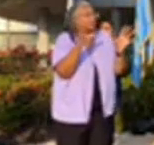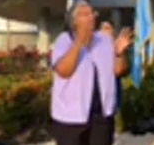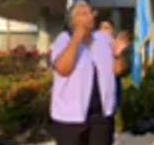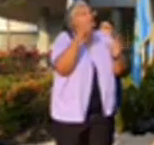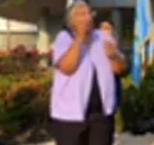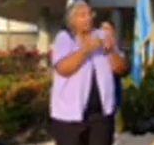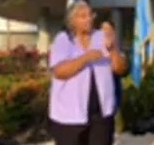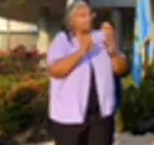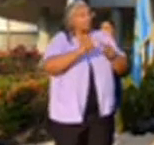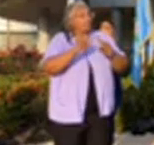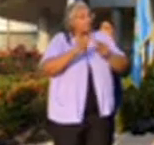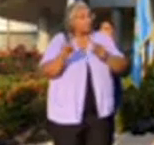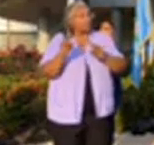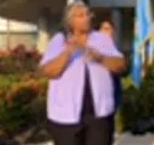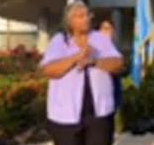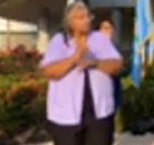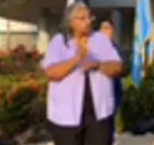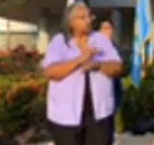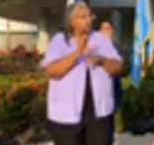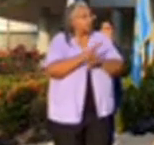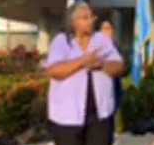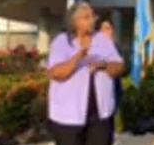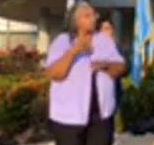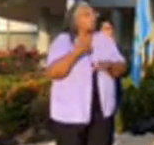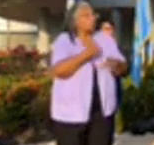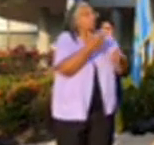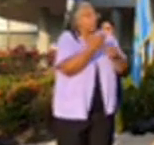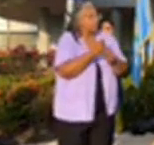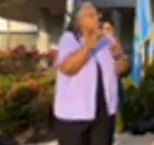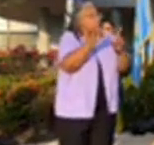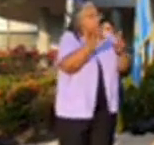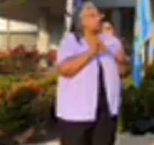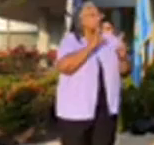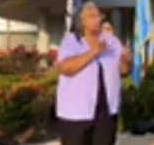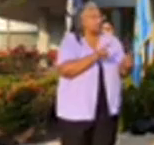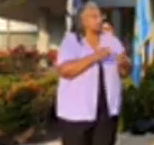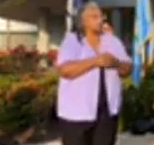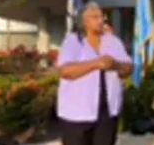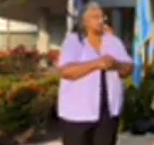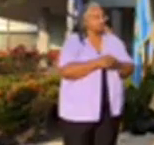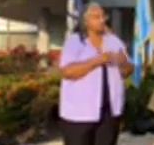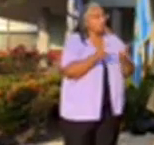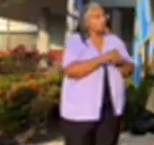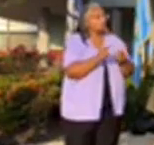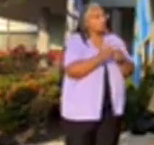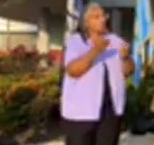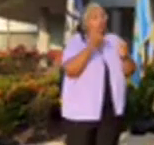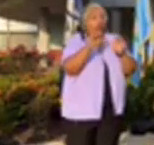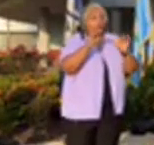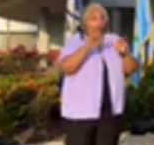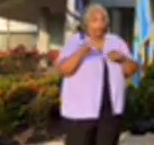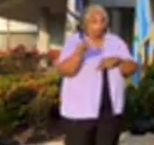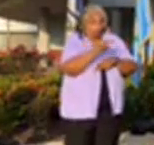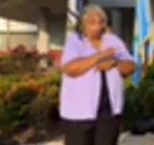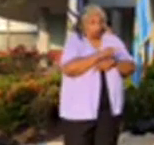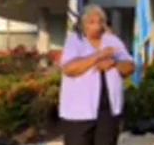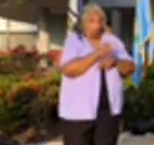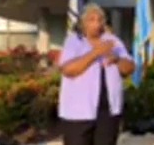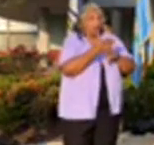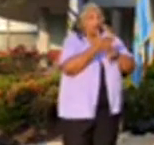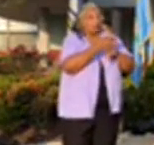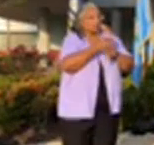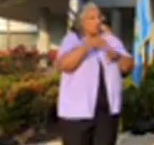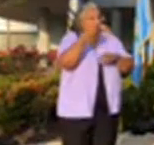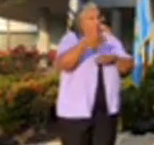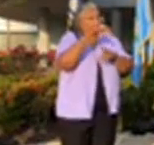happy to get those questions answered for you. Also, I just wanted to remind everyone before the next question,